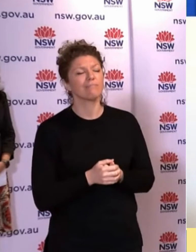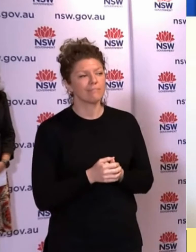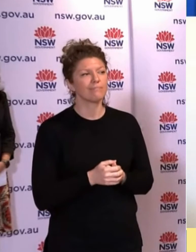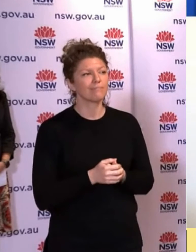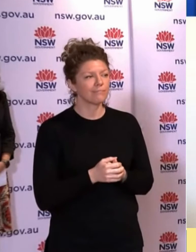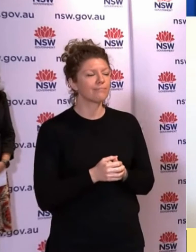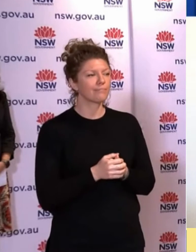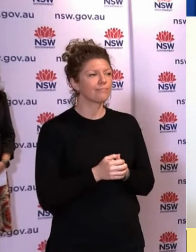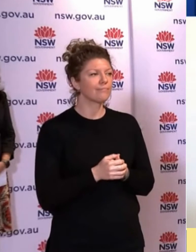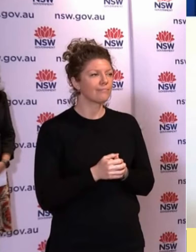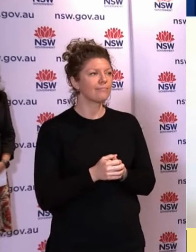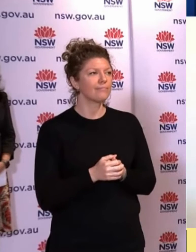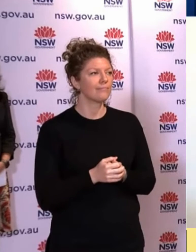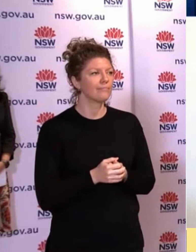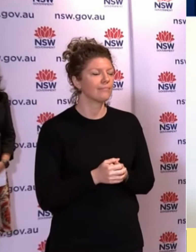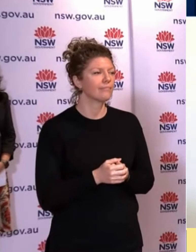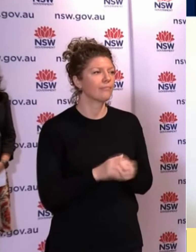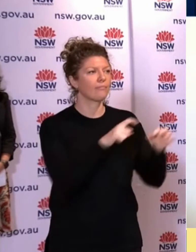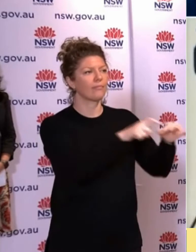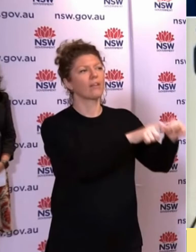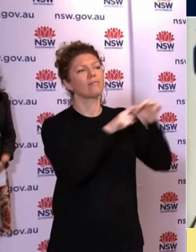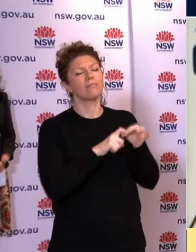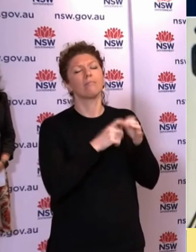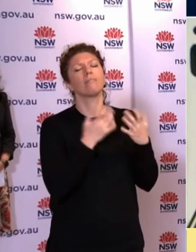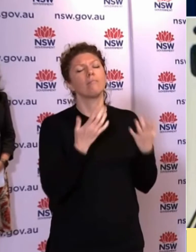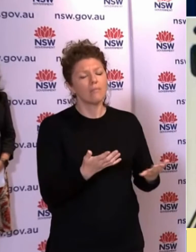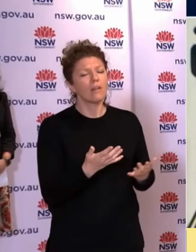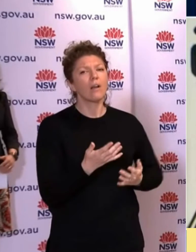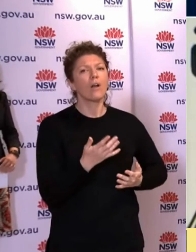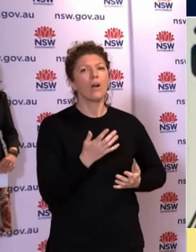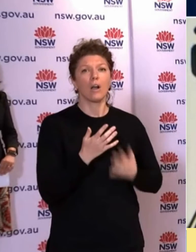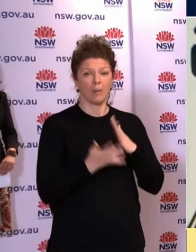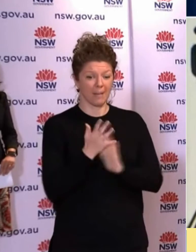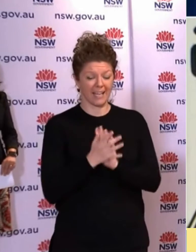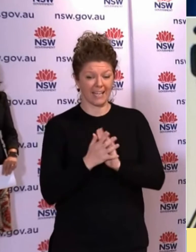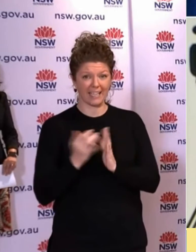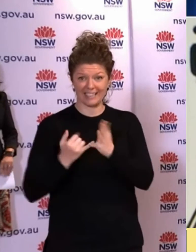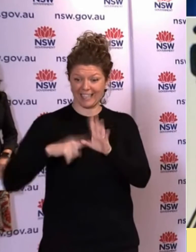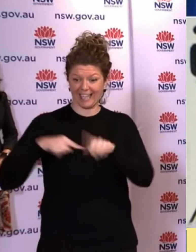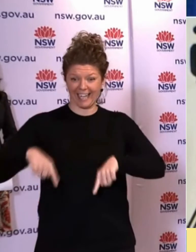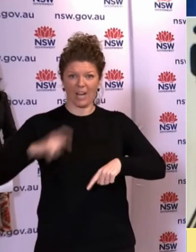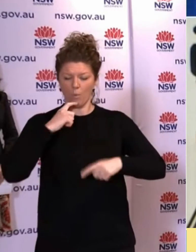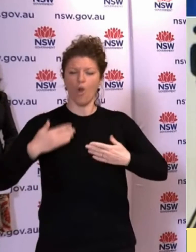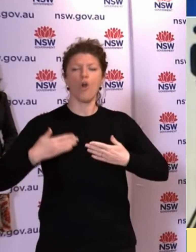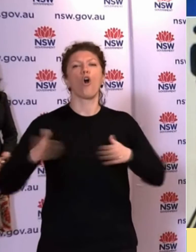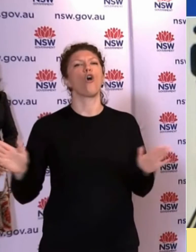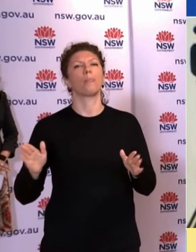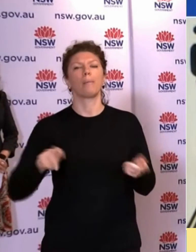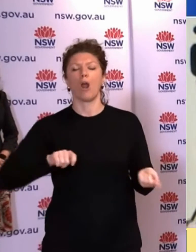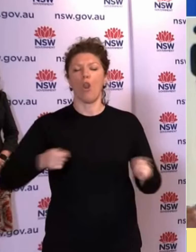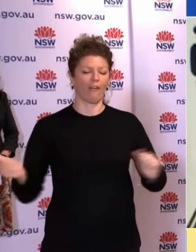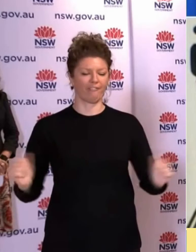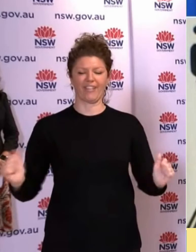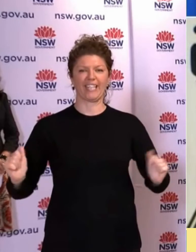those vaccinations. But Minister, the point is, or the question rather is, will Sydney open up when we get to 80% double dosed